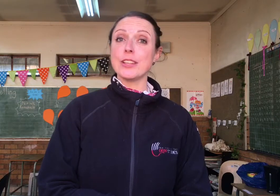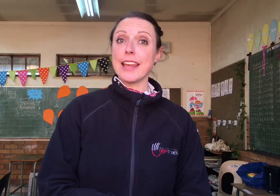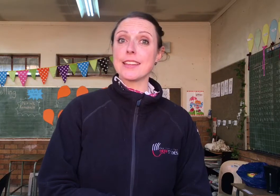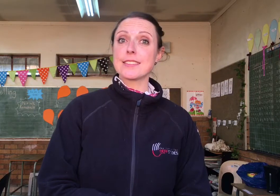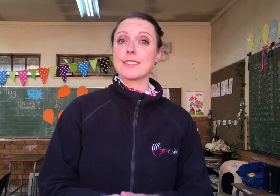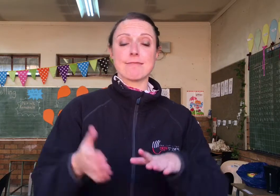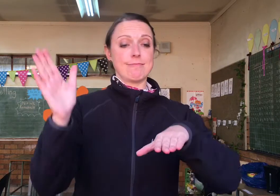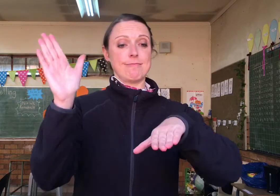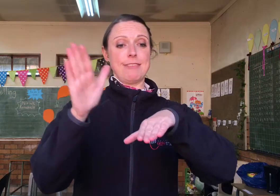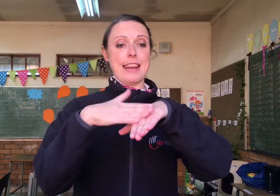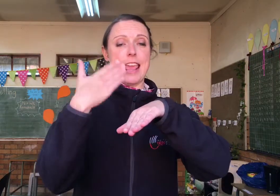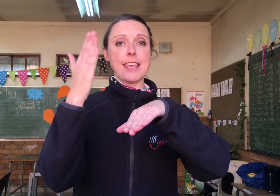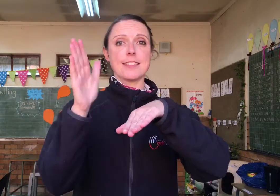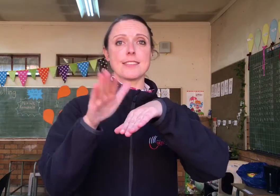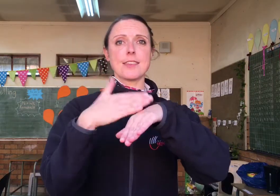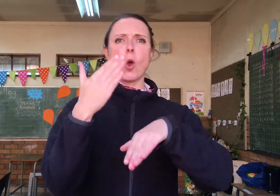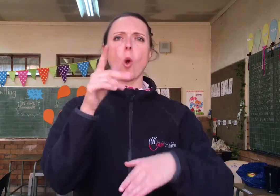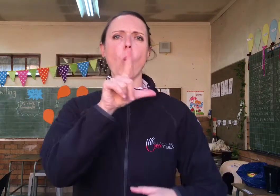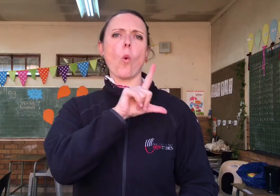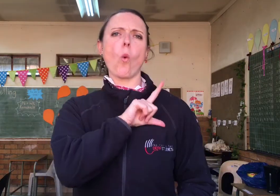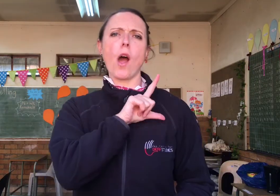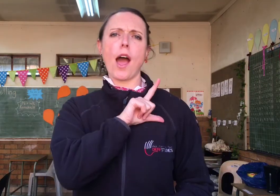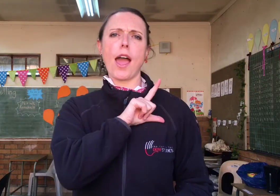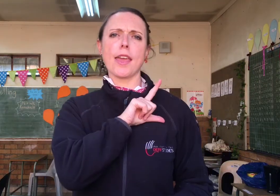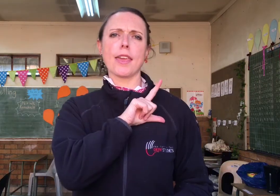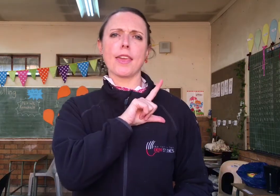late? Late. Why?